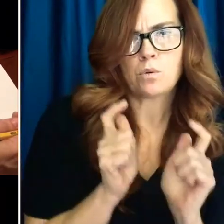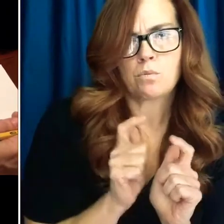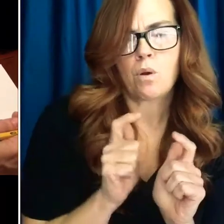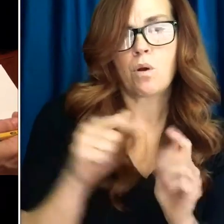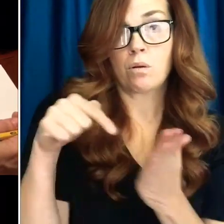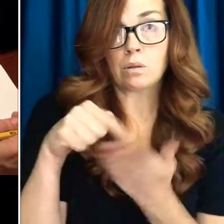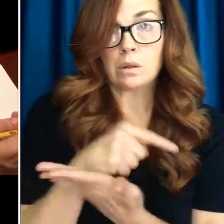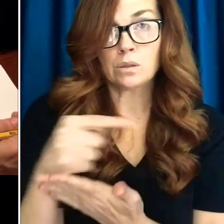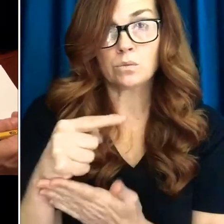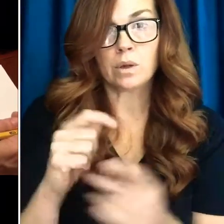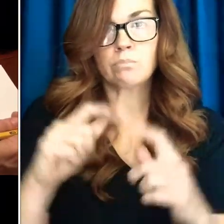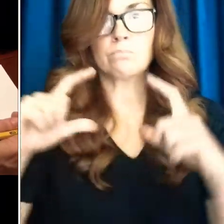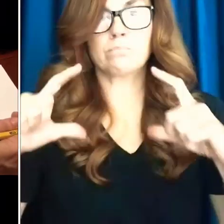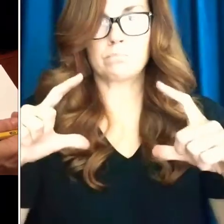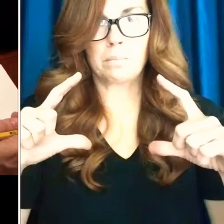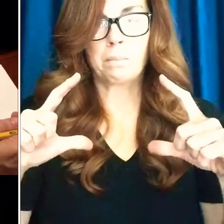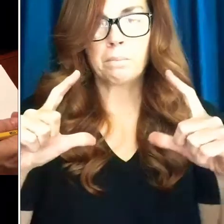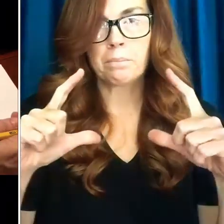you can use mine.